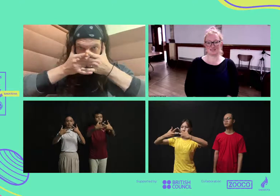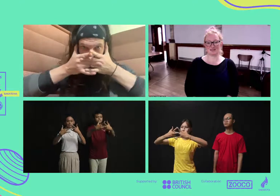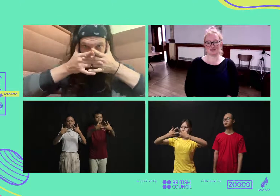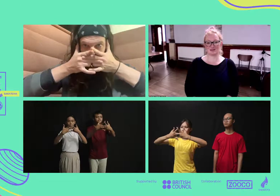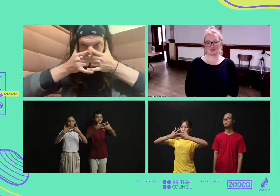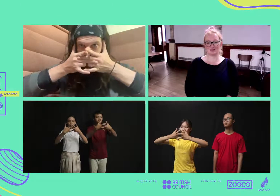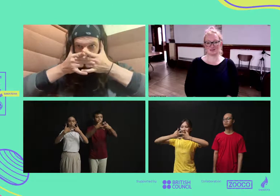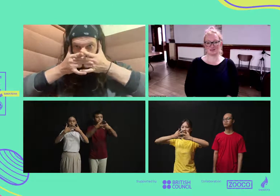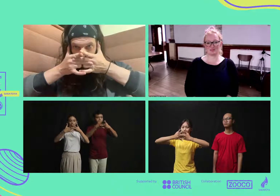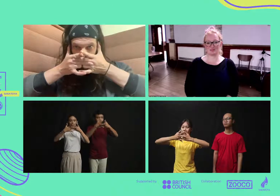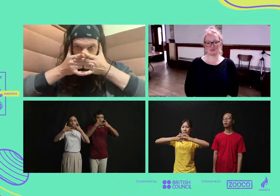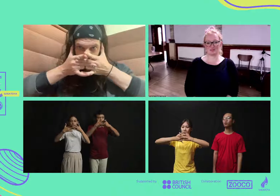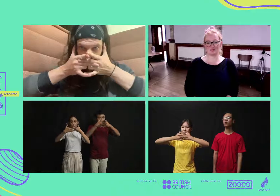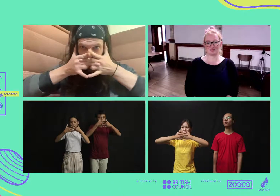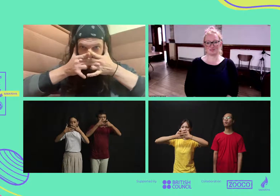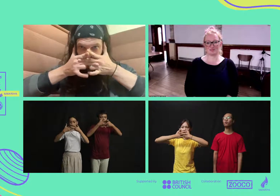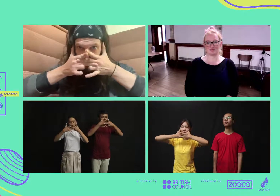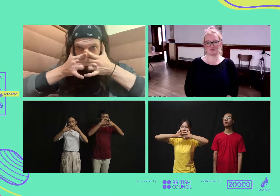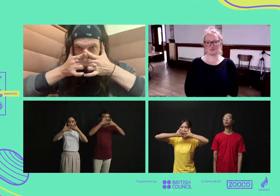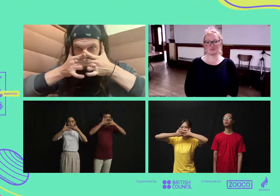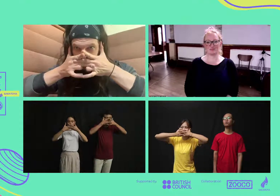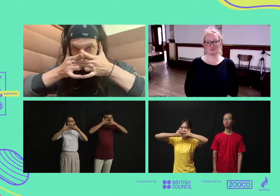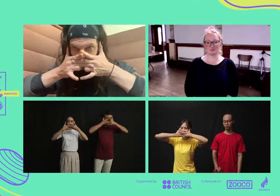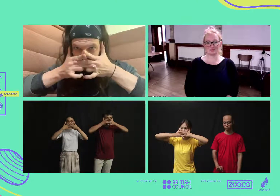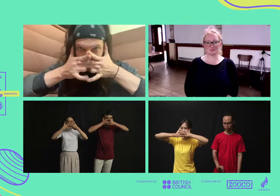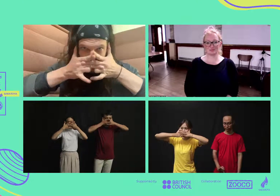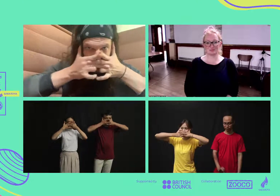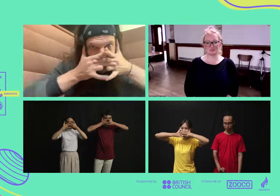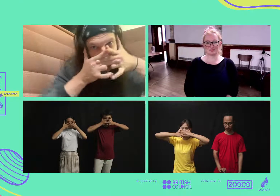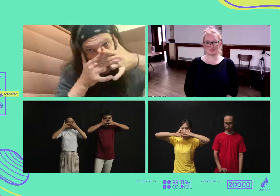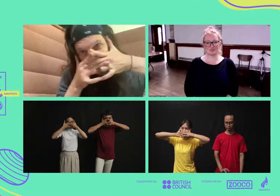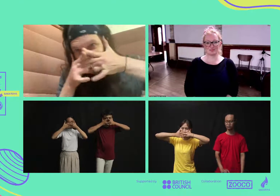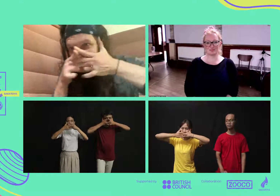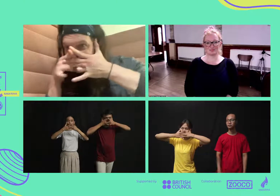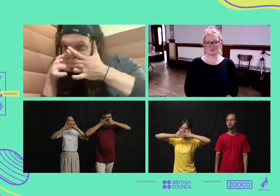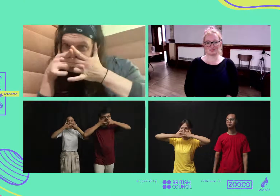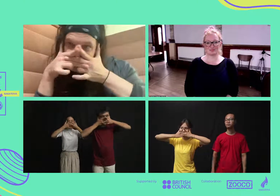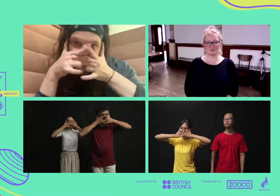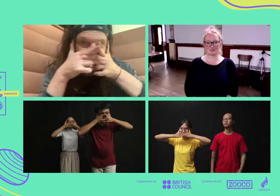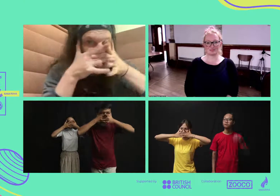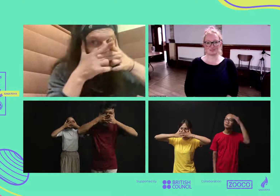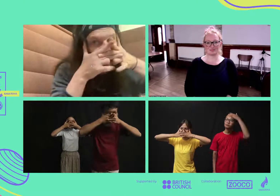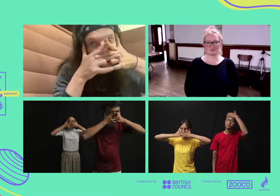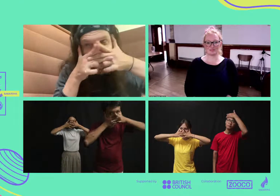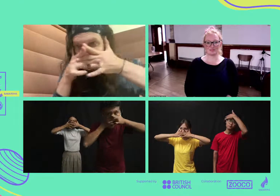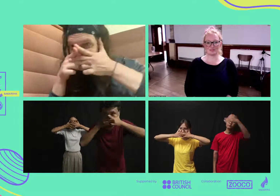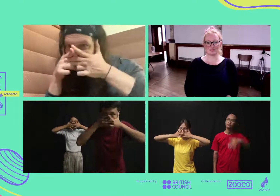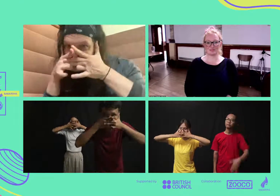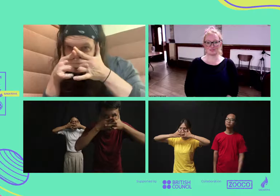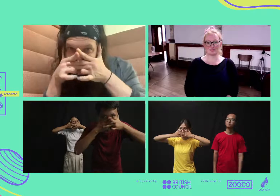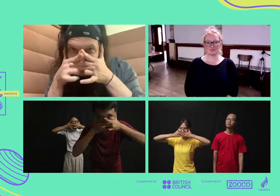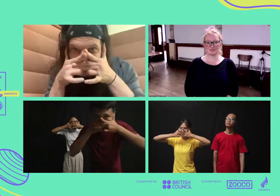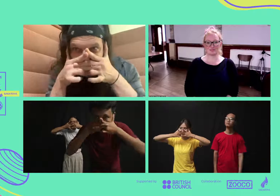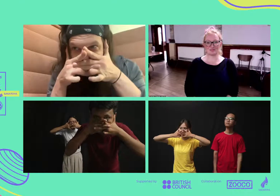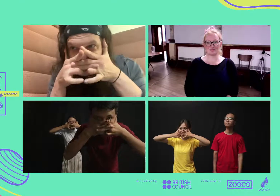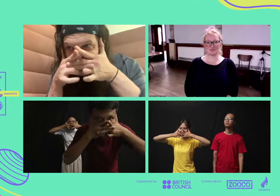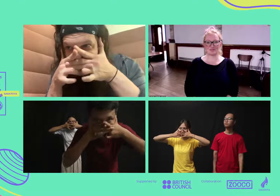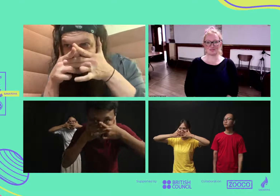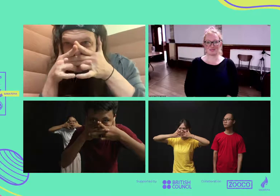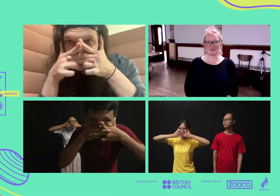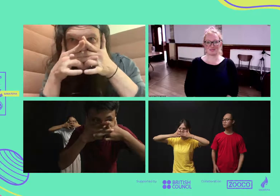So you put them together and create this sort of alien-like mask, like a creature.